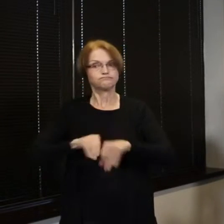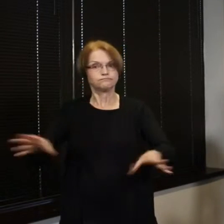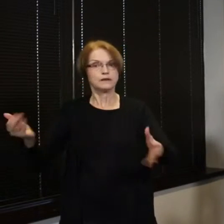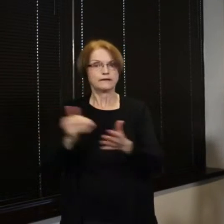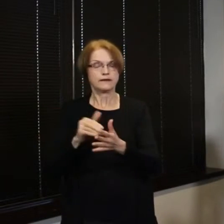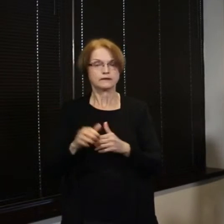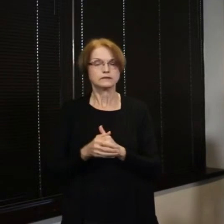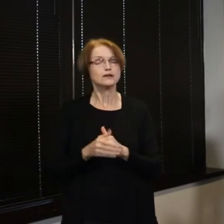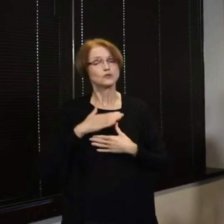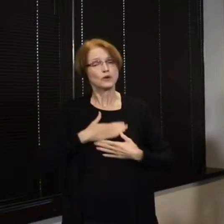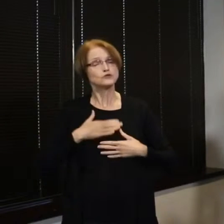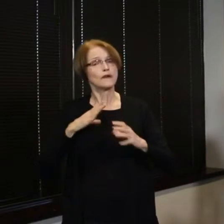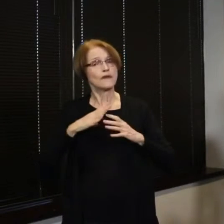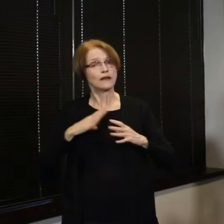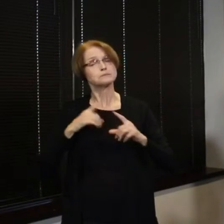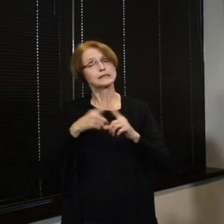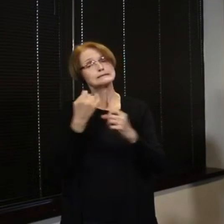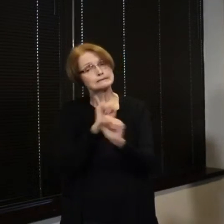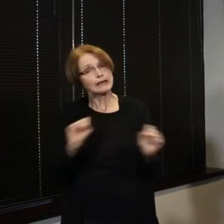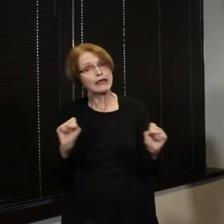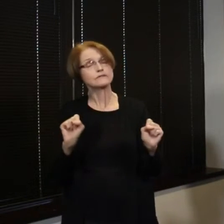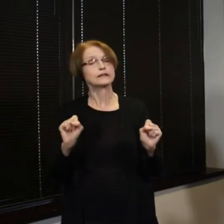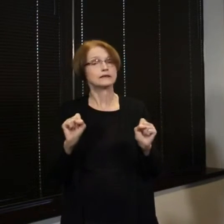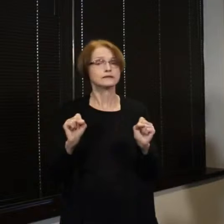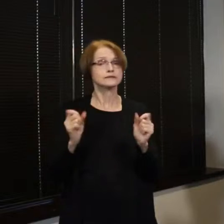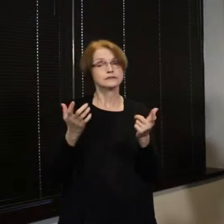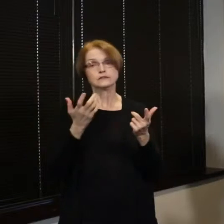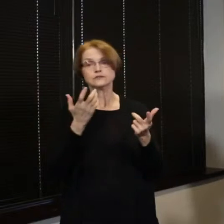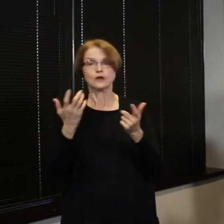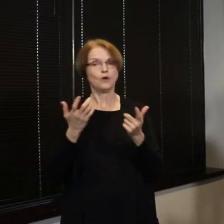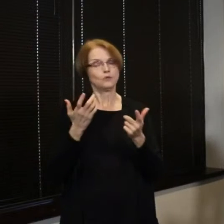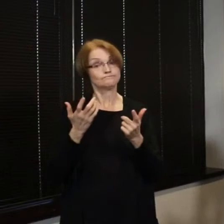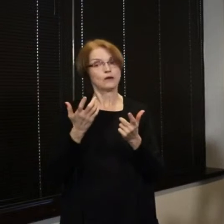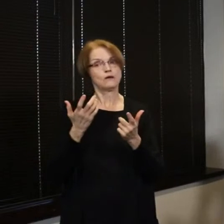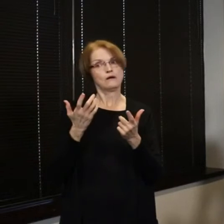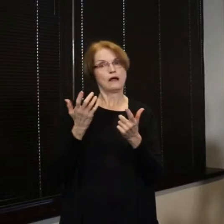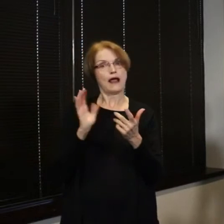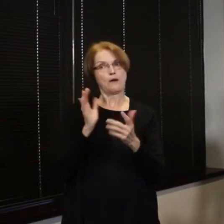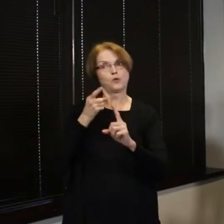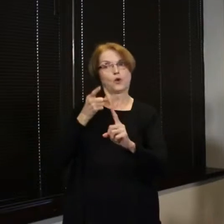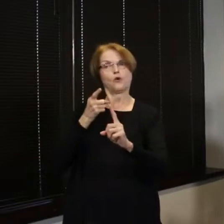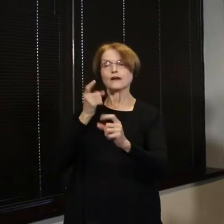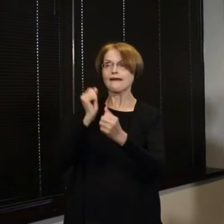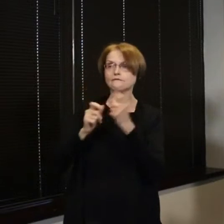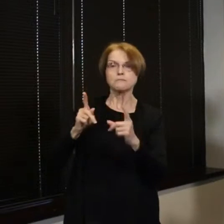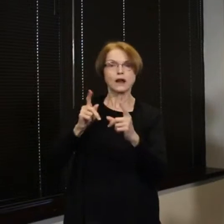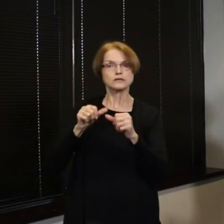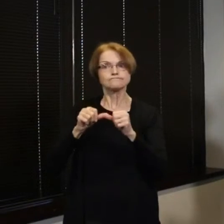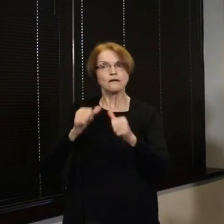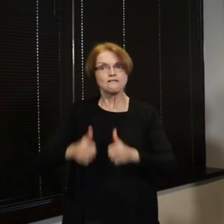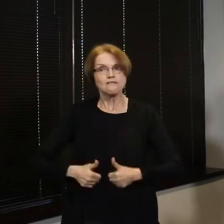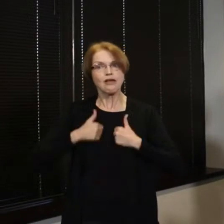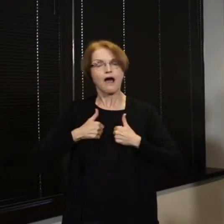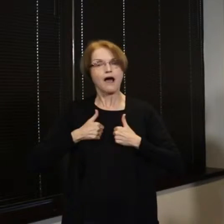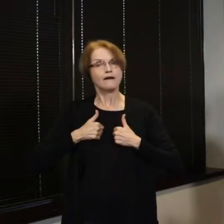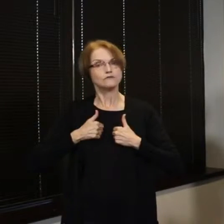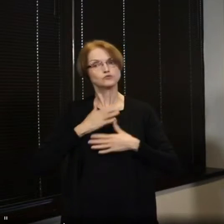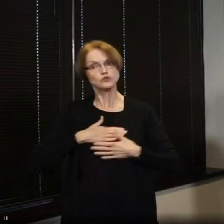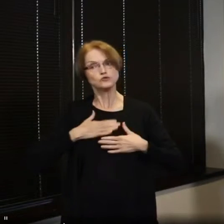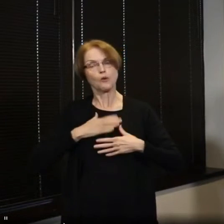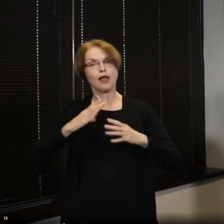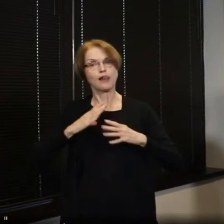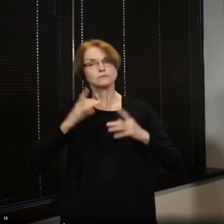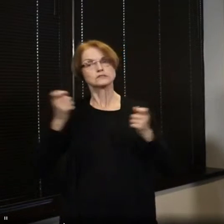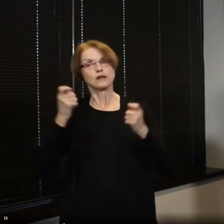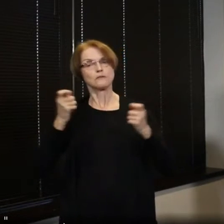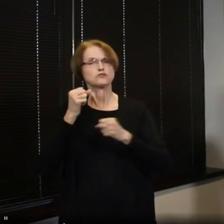do it safely so that everybody can enjoy holidays for years to come. Again, we will win this war, but we